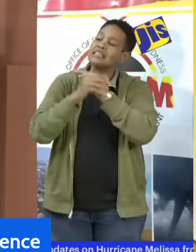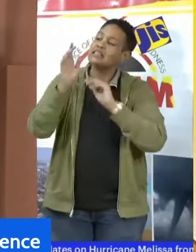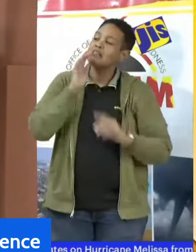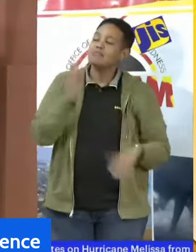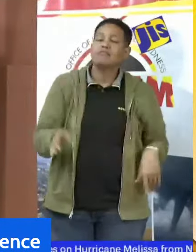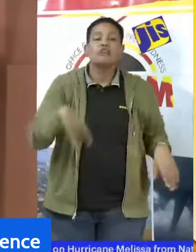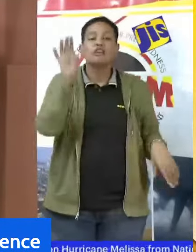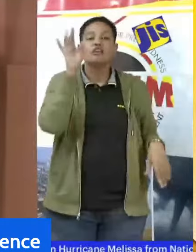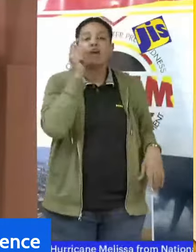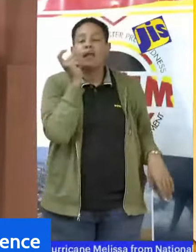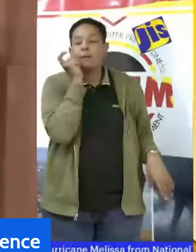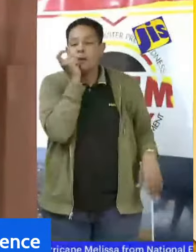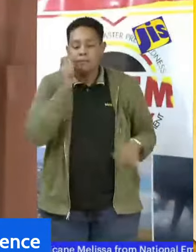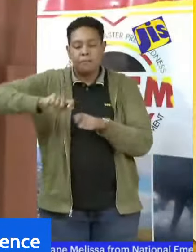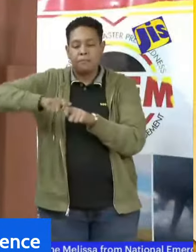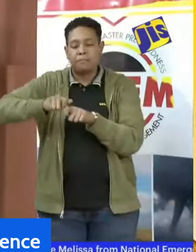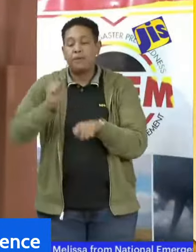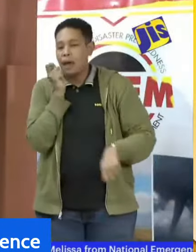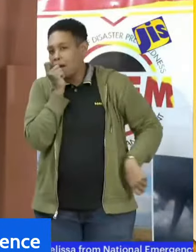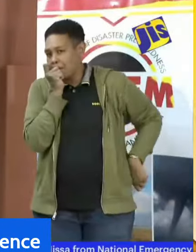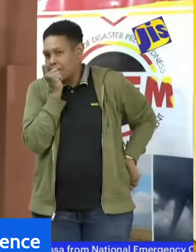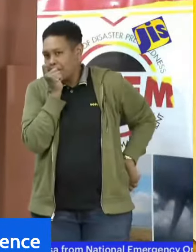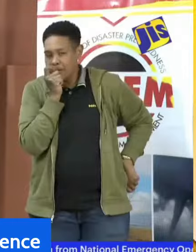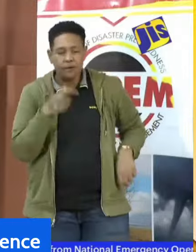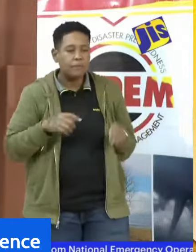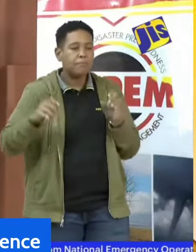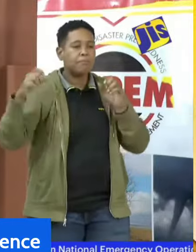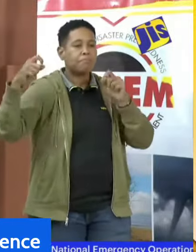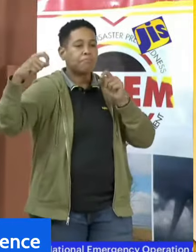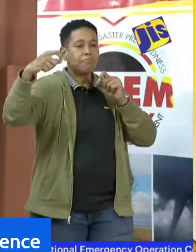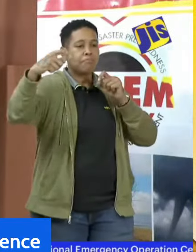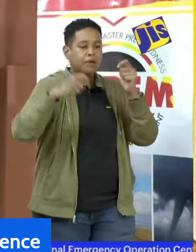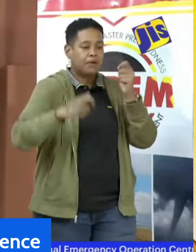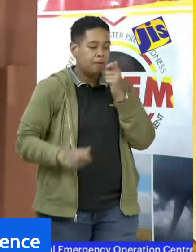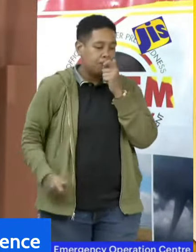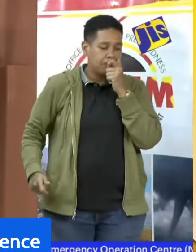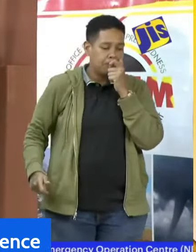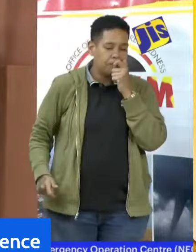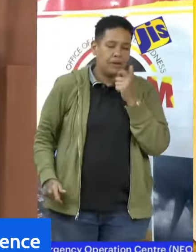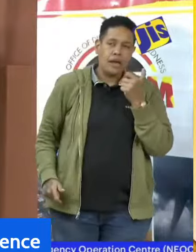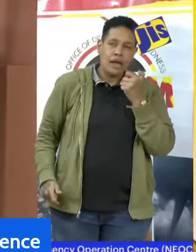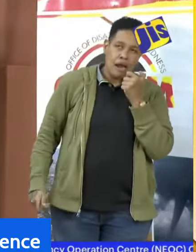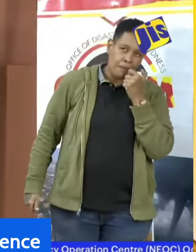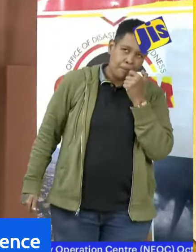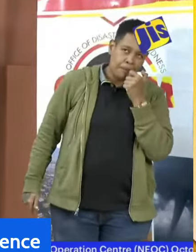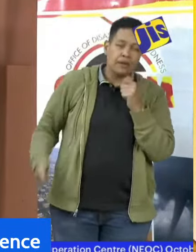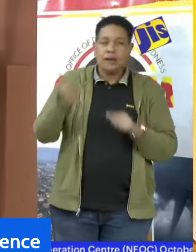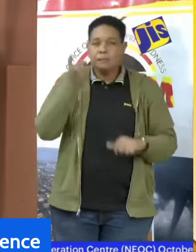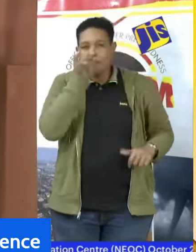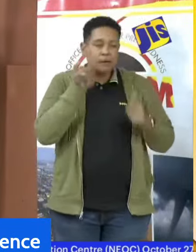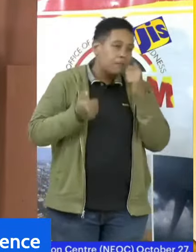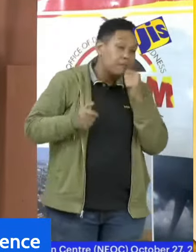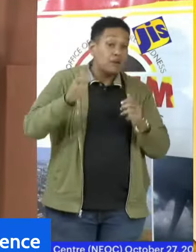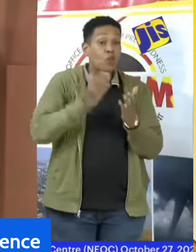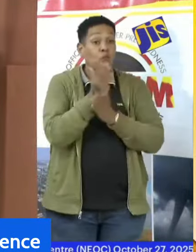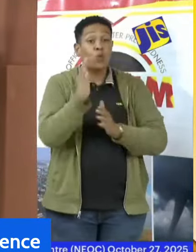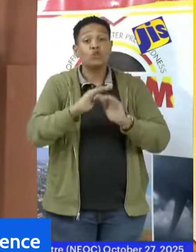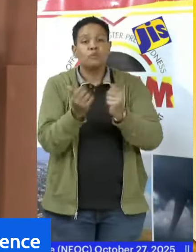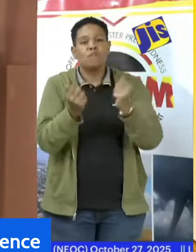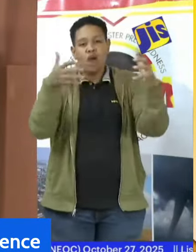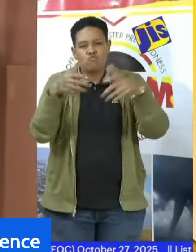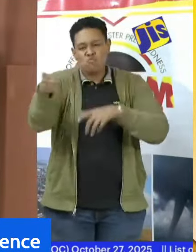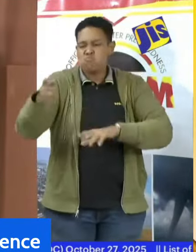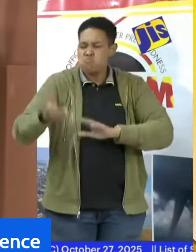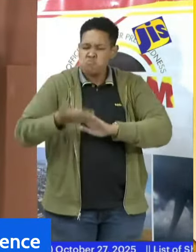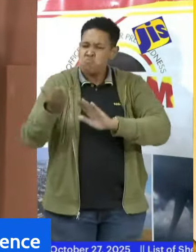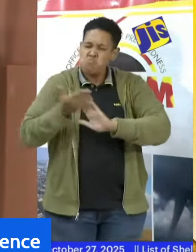radio telecommunication system which is manned by the Jamaica Fire Brigade, and that system is up and running.